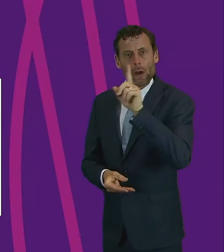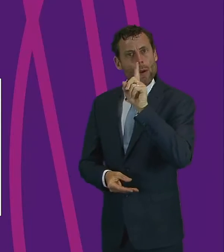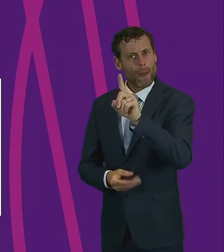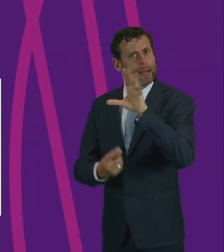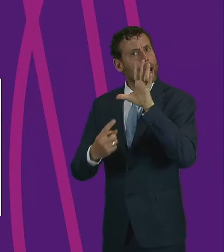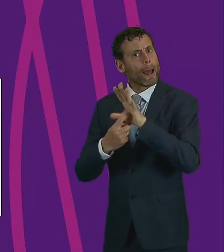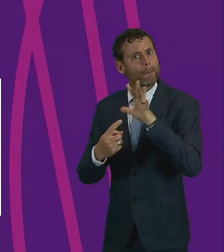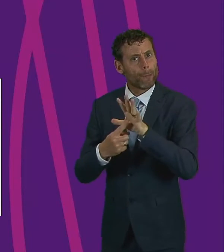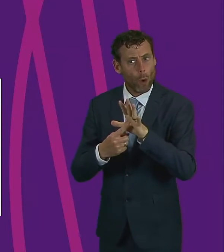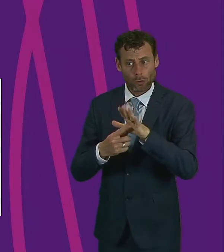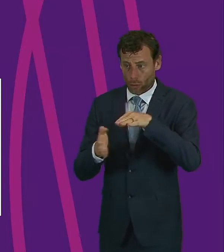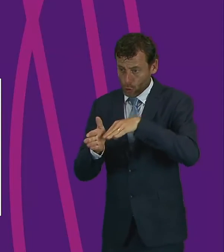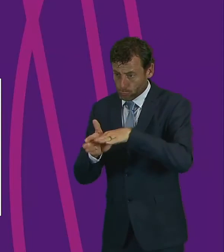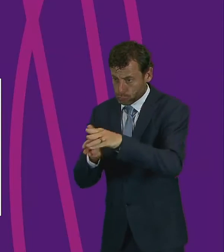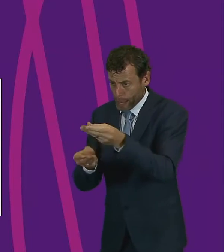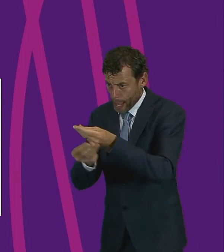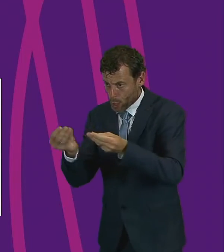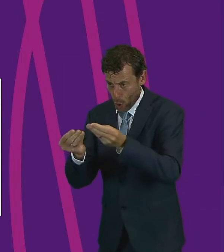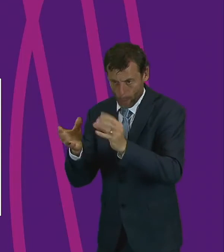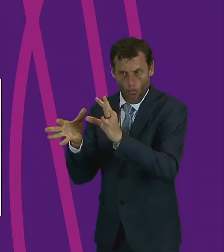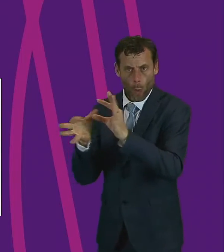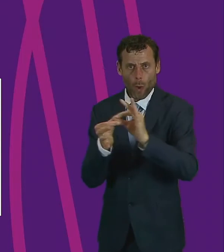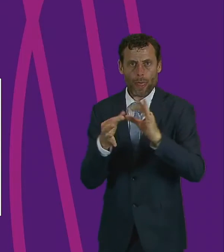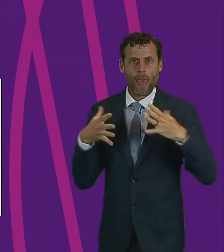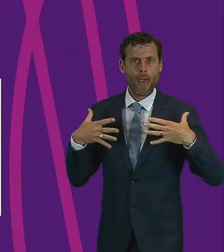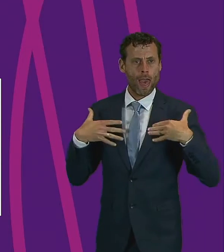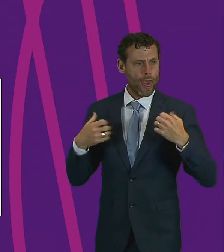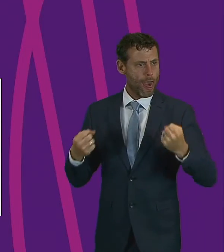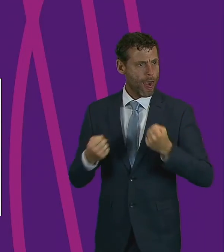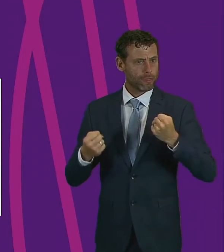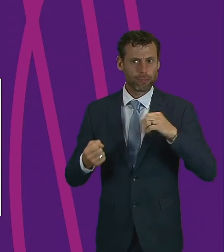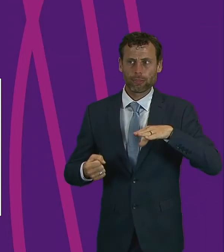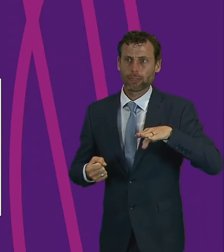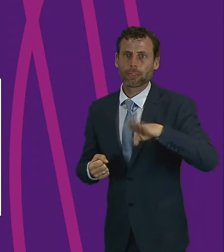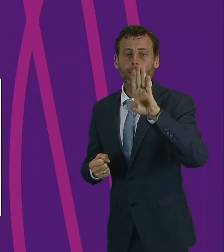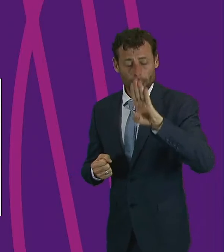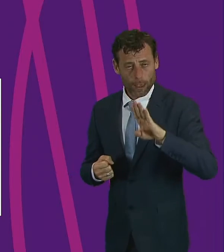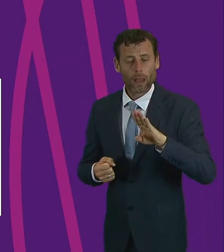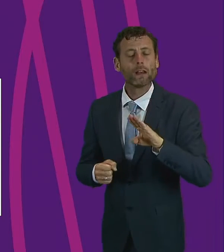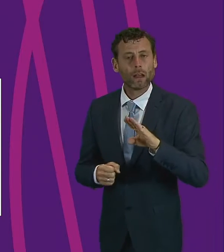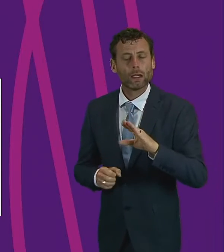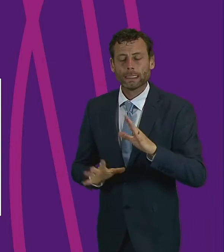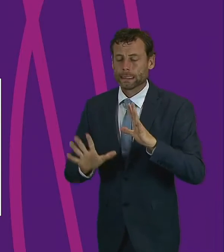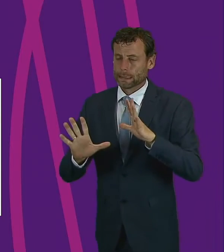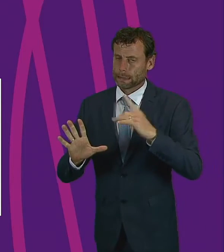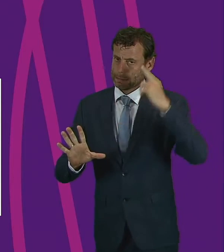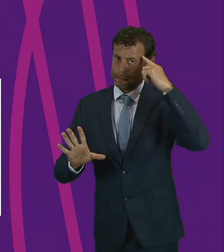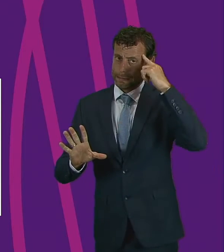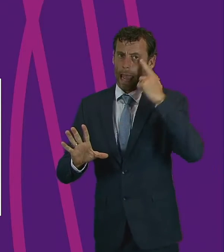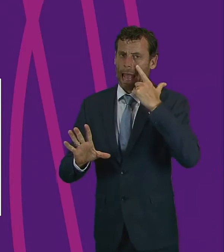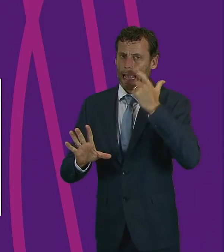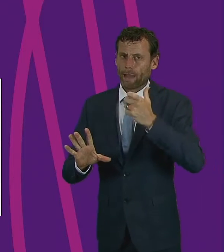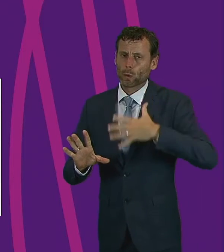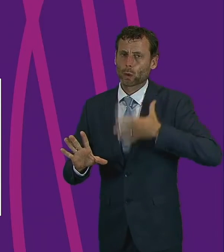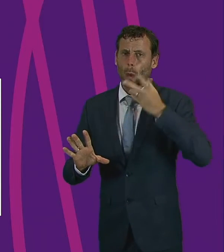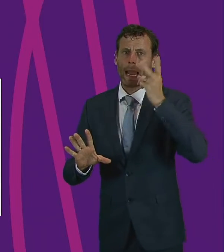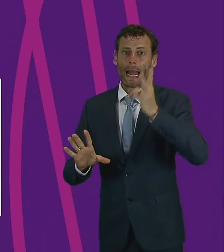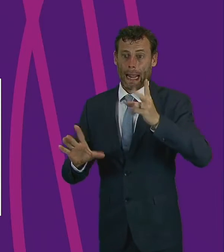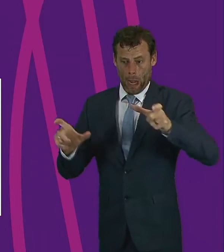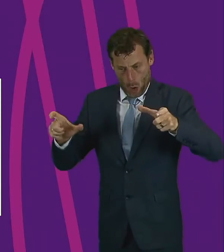recovery. It is important to stress and stress again that reimposing lockdown is a possibility, as we have seen